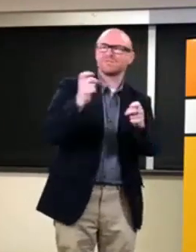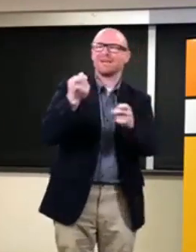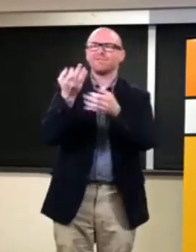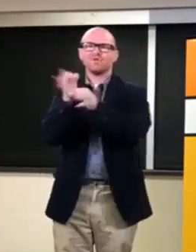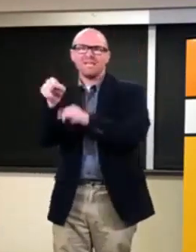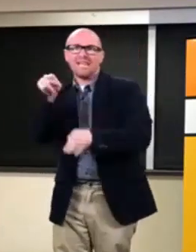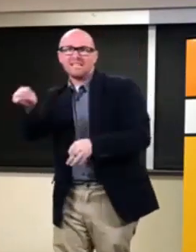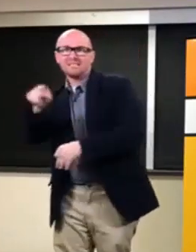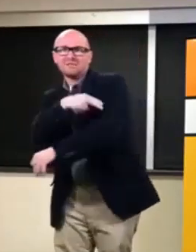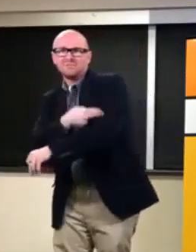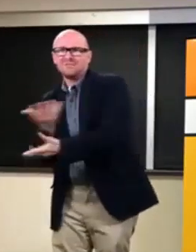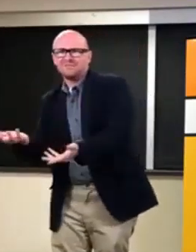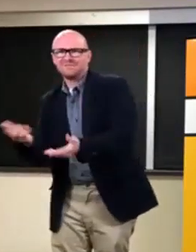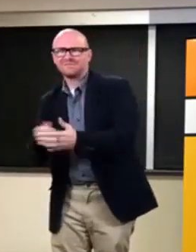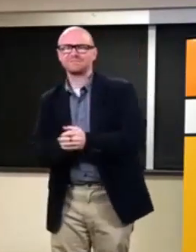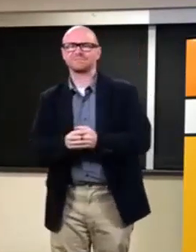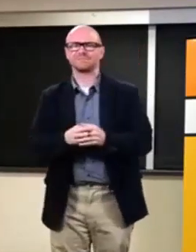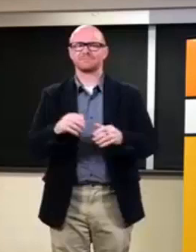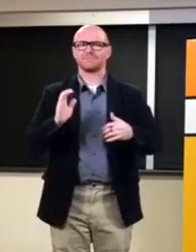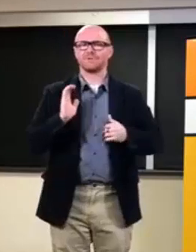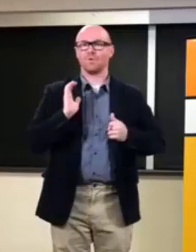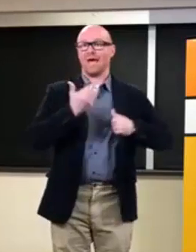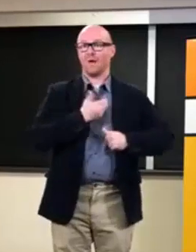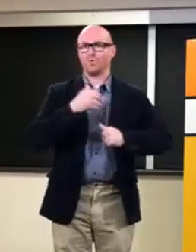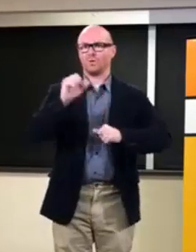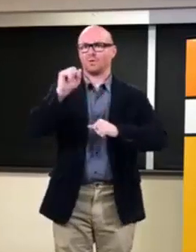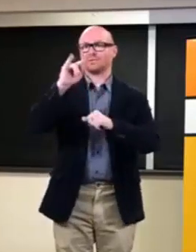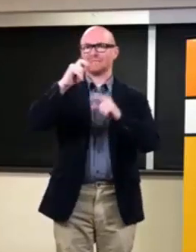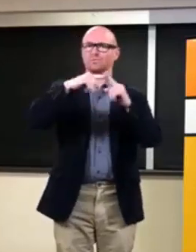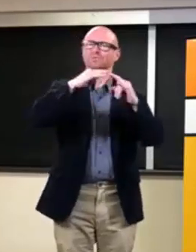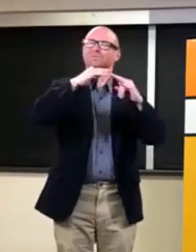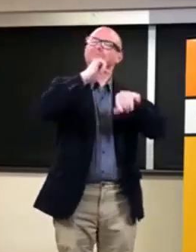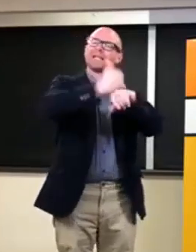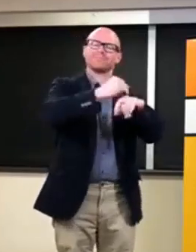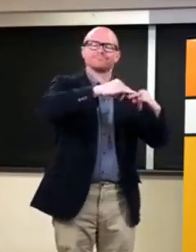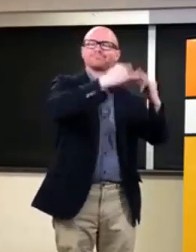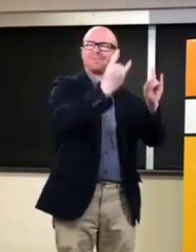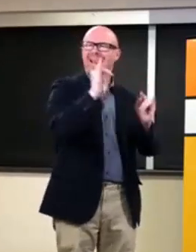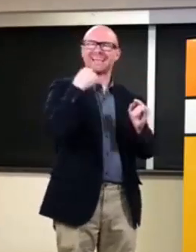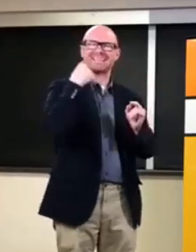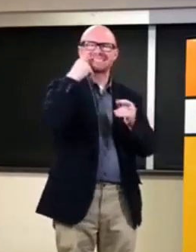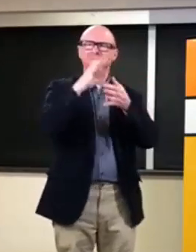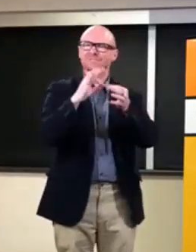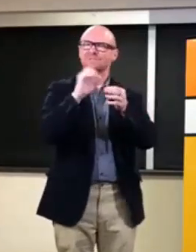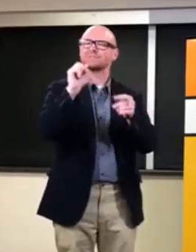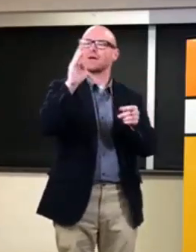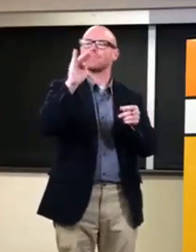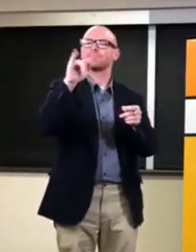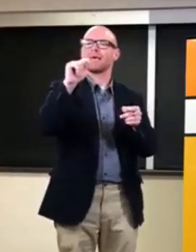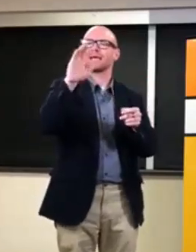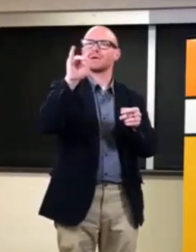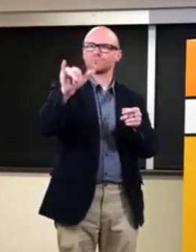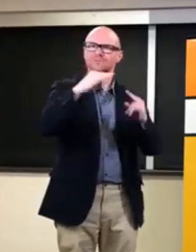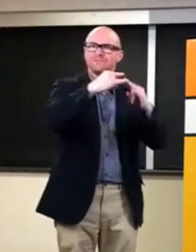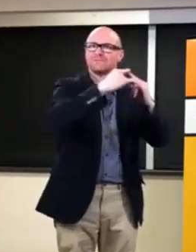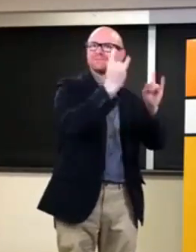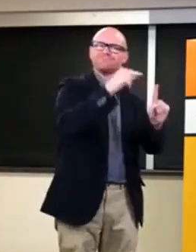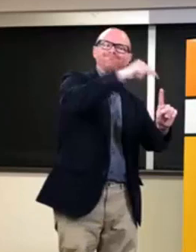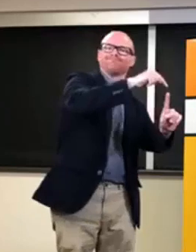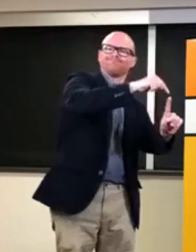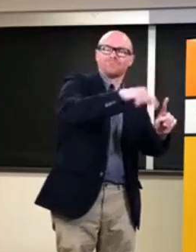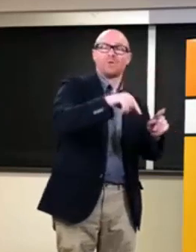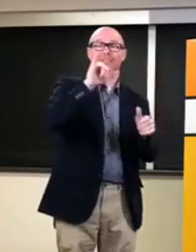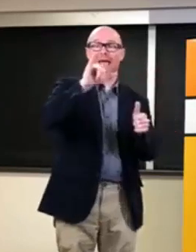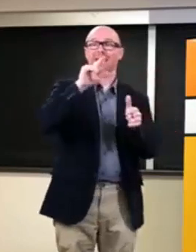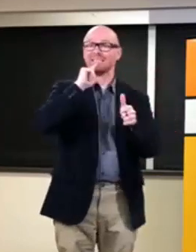our alternative specimen collection sites that we're looking to expand across the state is a partnership between the University of Utah,